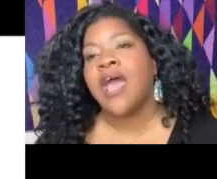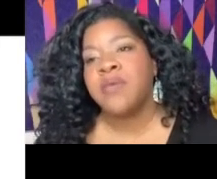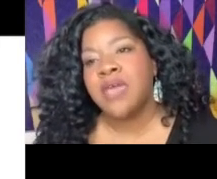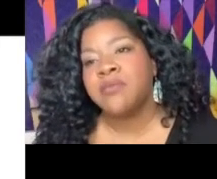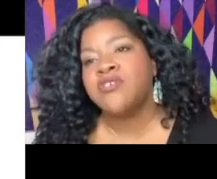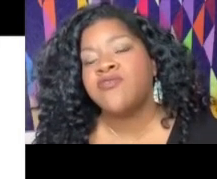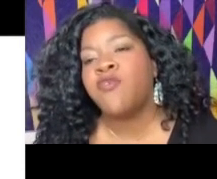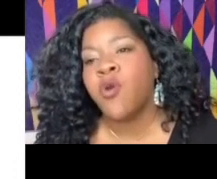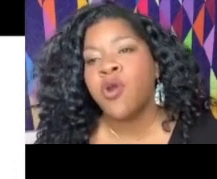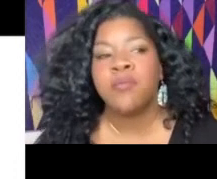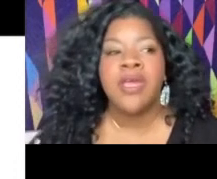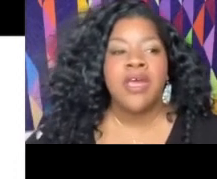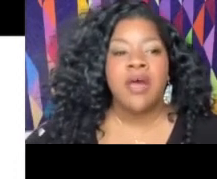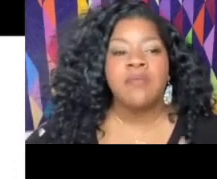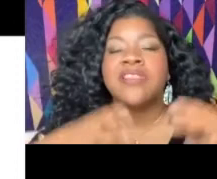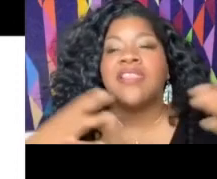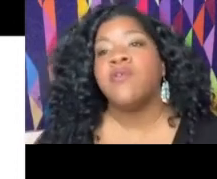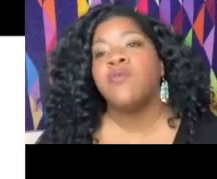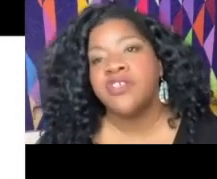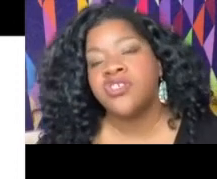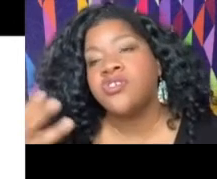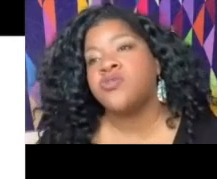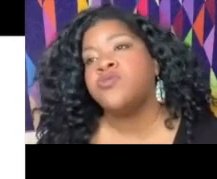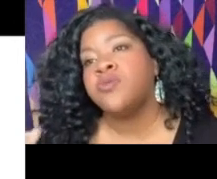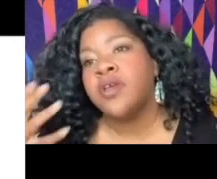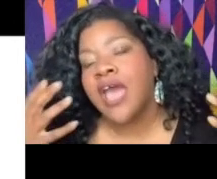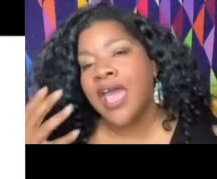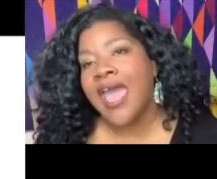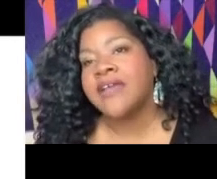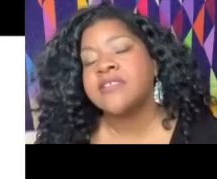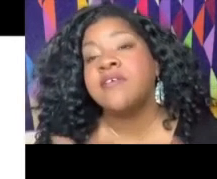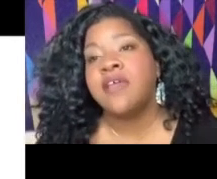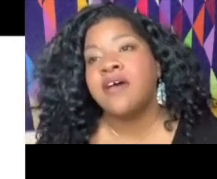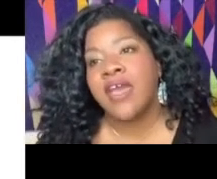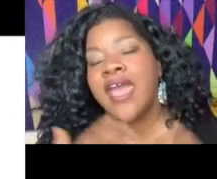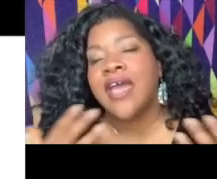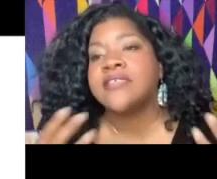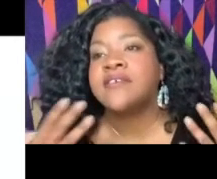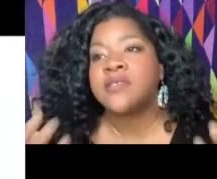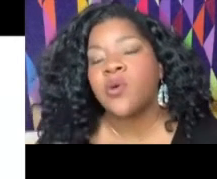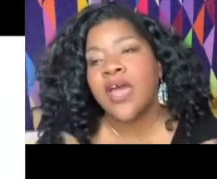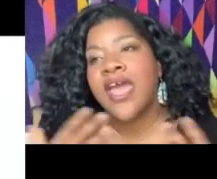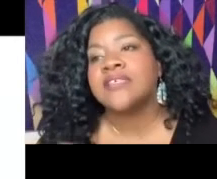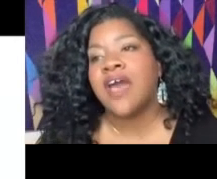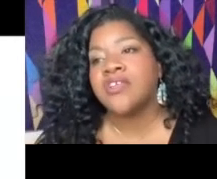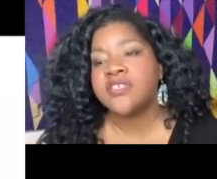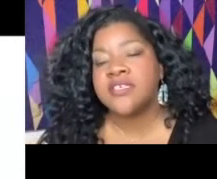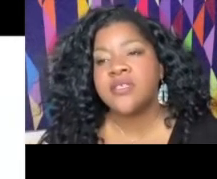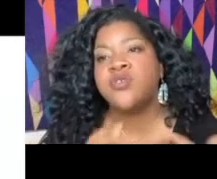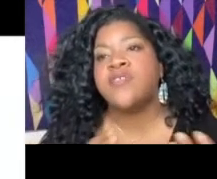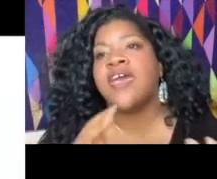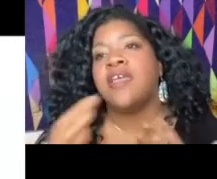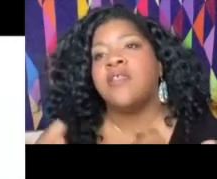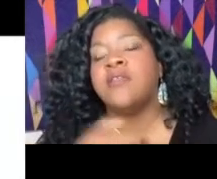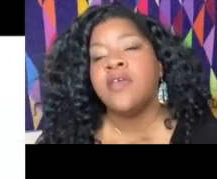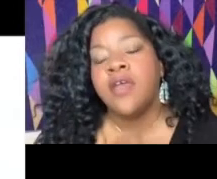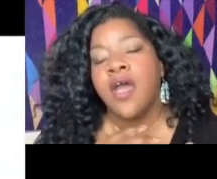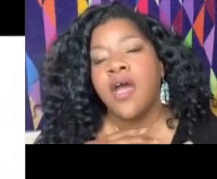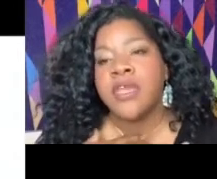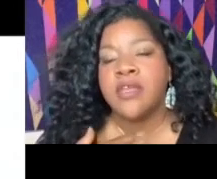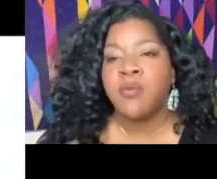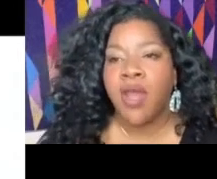would not be able to form language to do. I ask the love, I ask the soul, I ask consciousness to do that